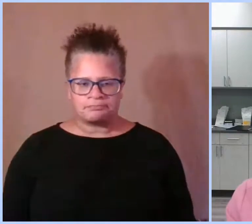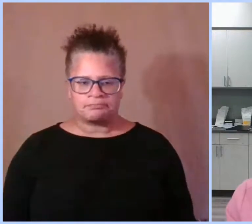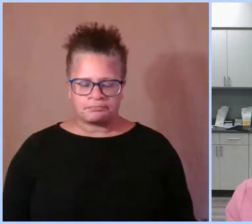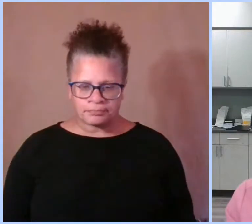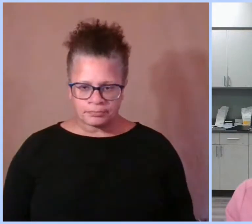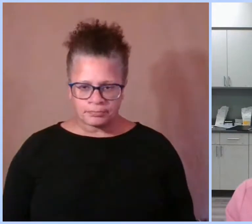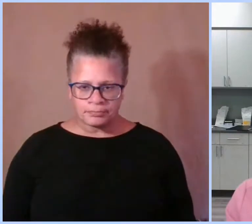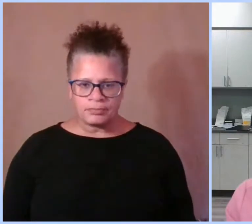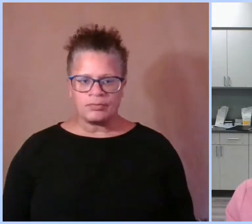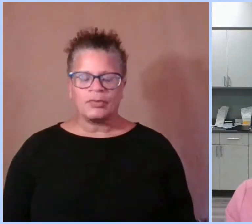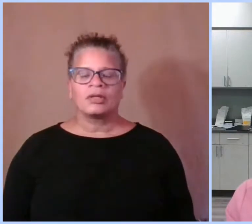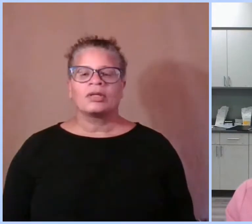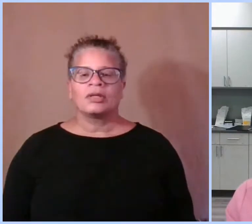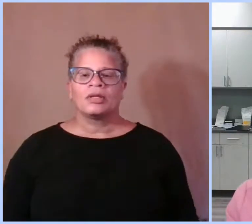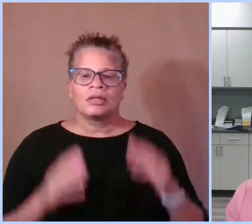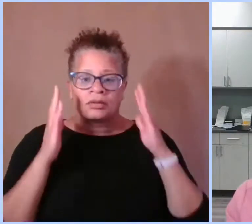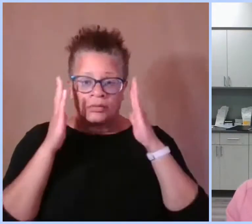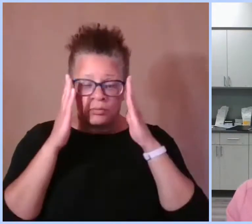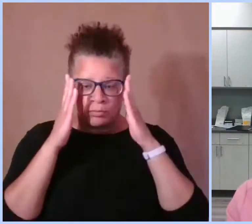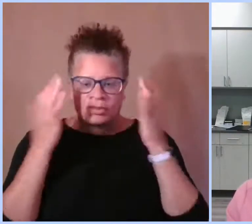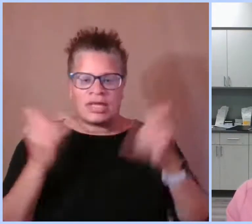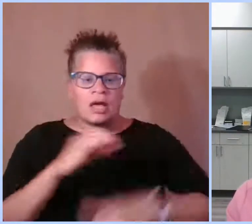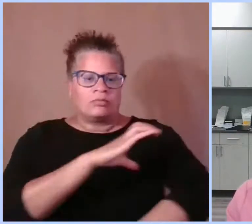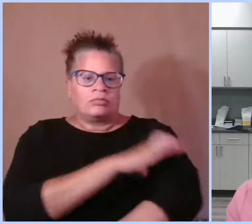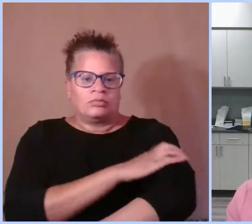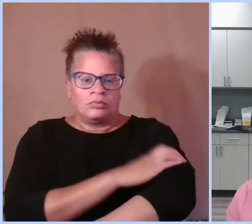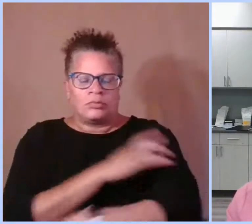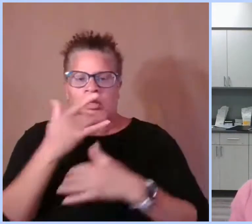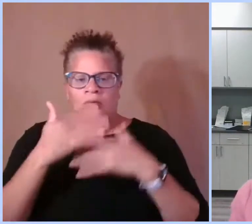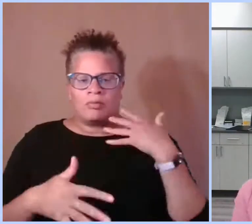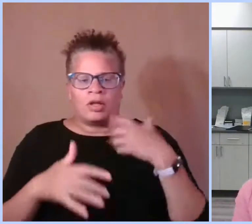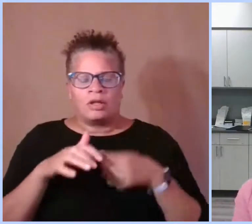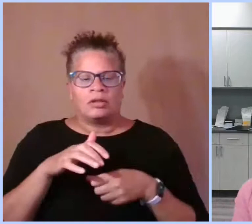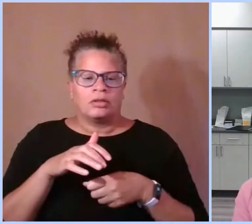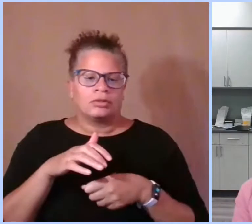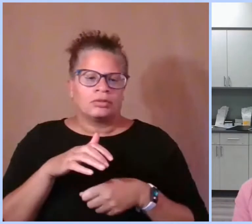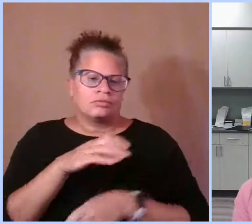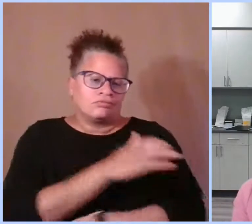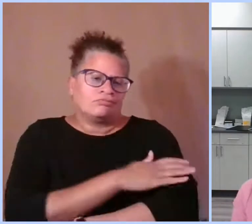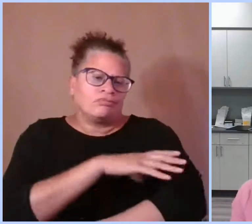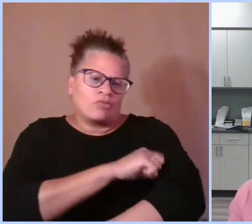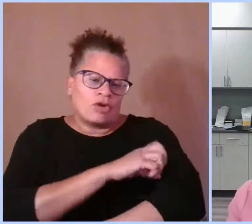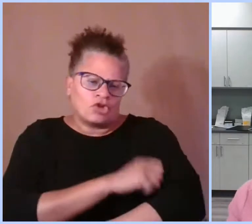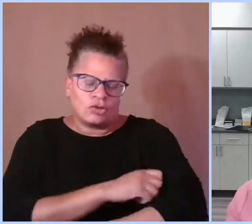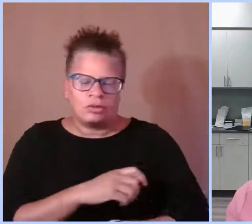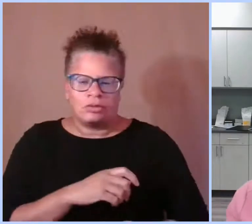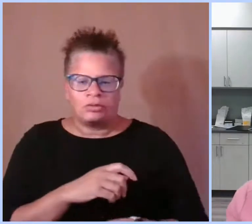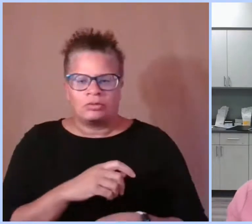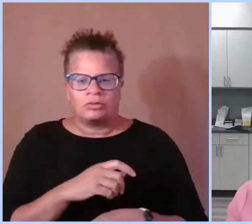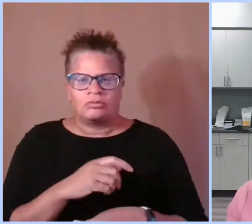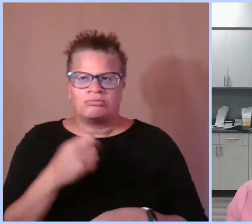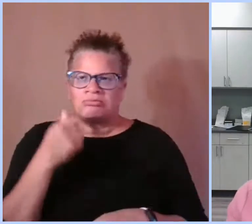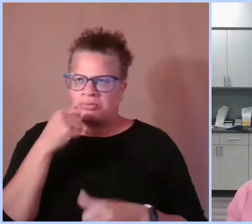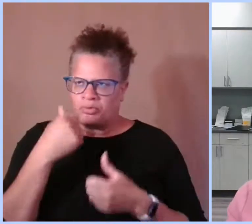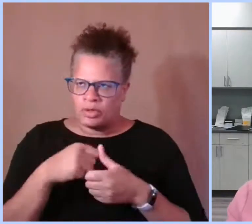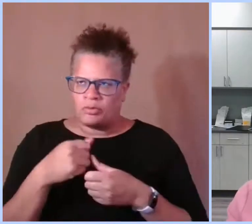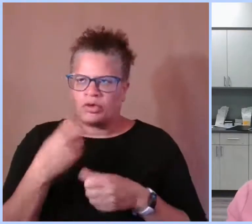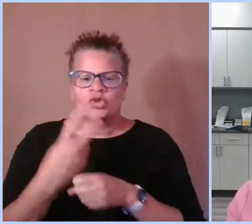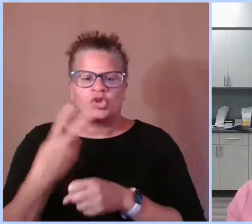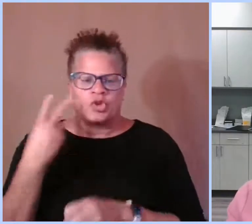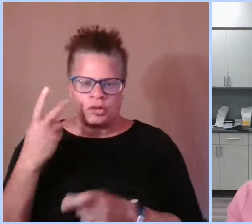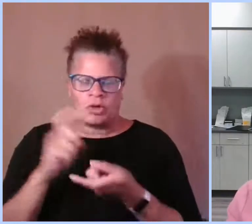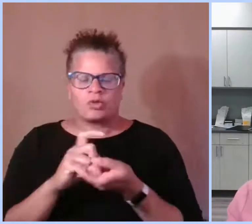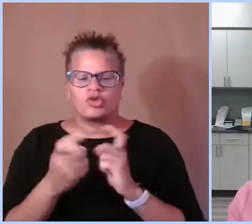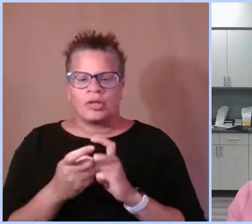All right, let's talk about blood pressure for a second. This changed a few years ago. It used to